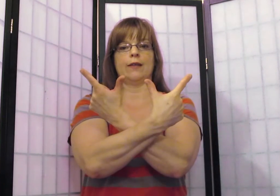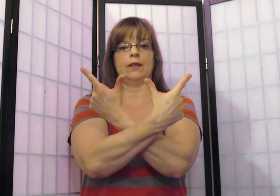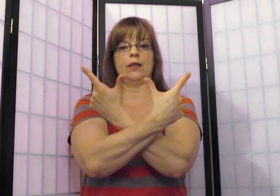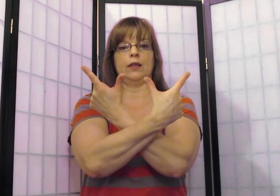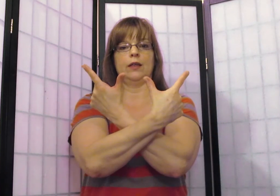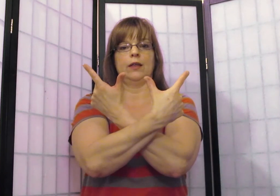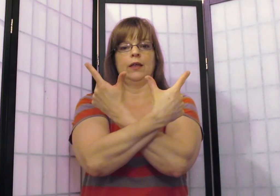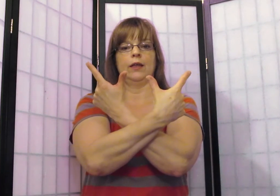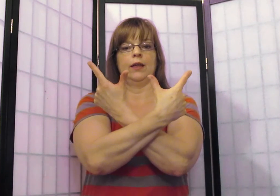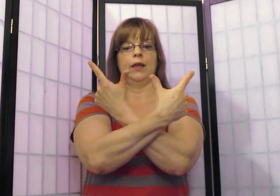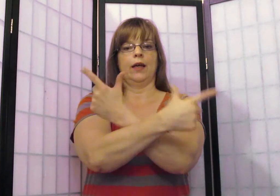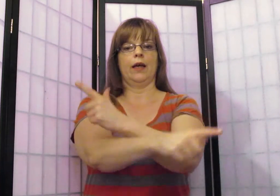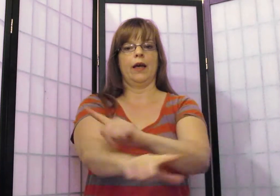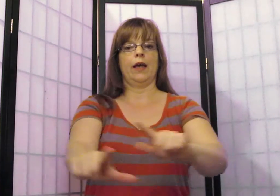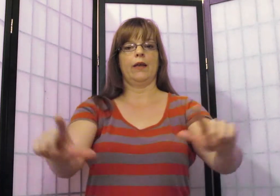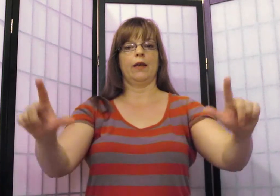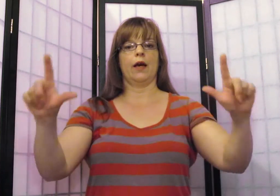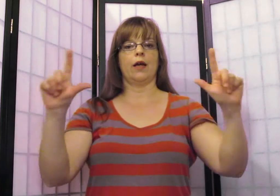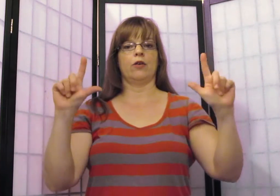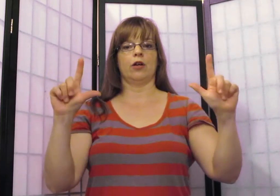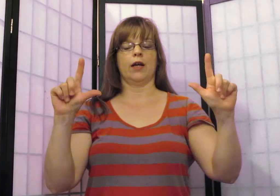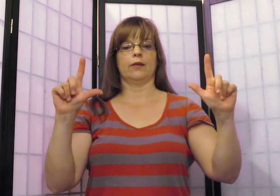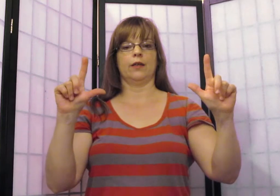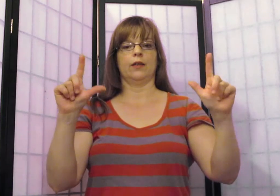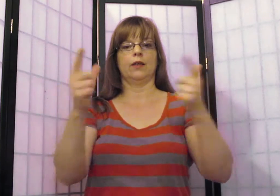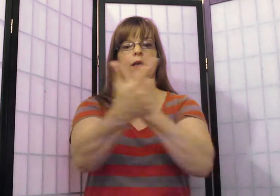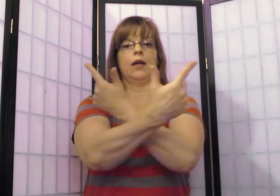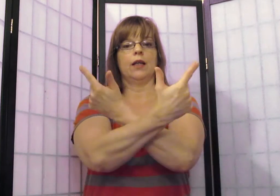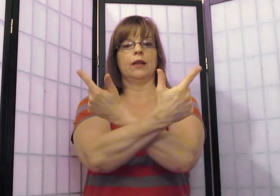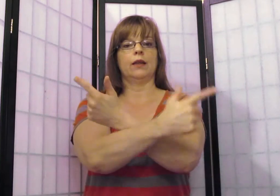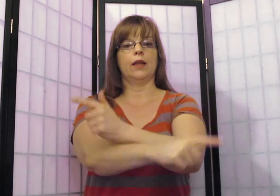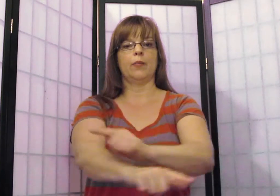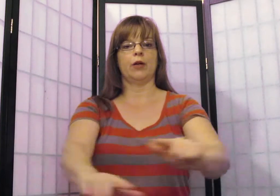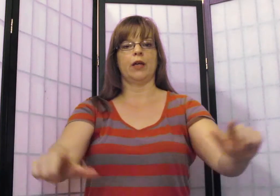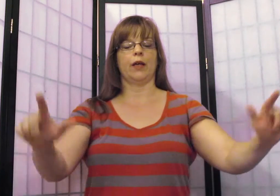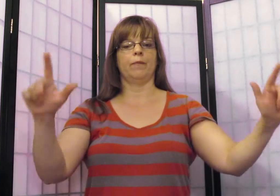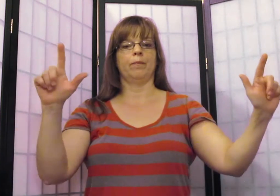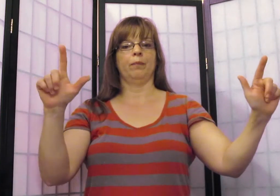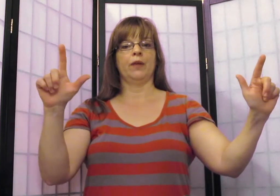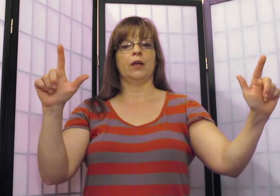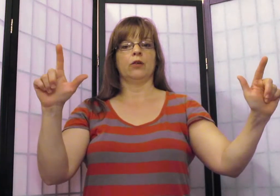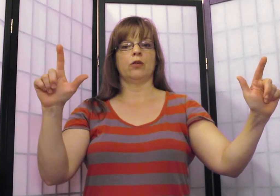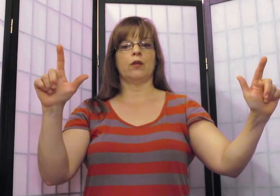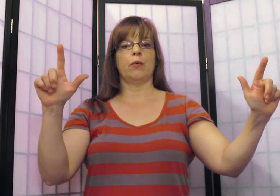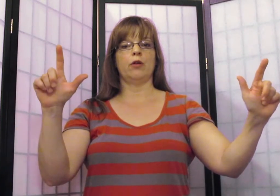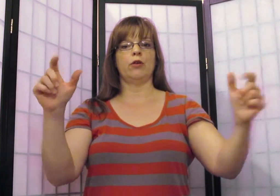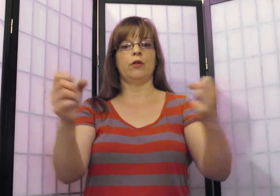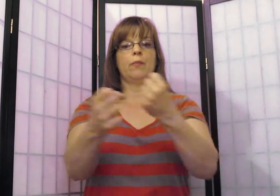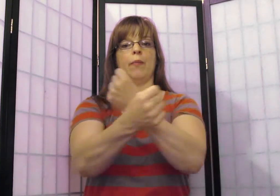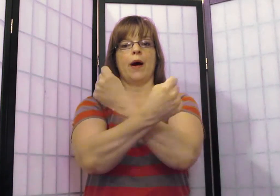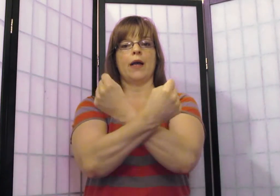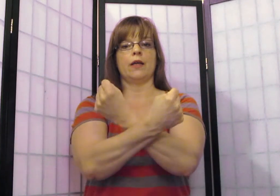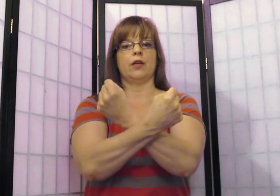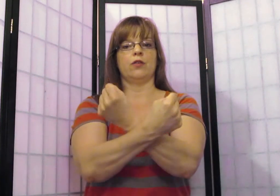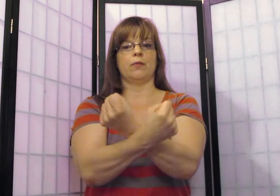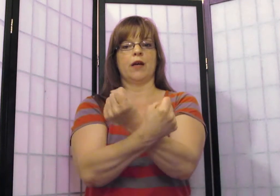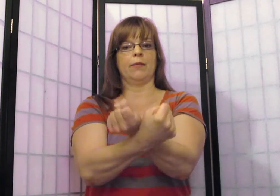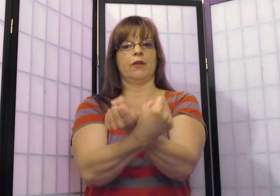it and then uncross it. Liberty. So someone who's in bondage, sometimes